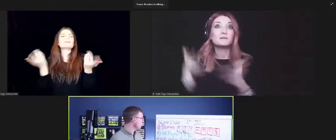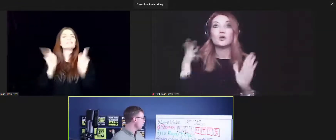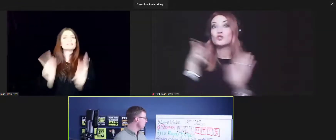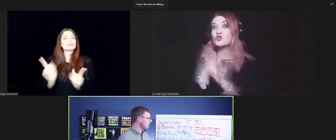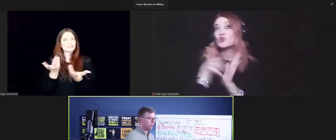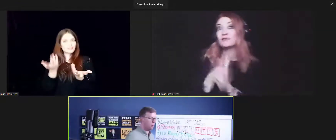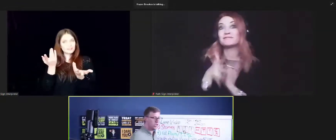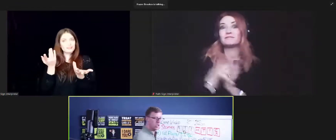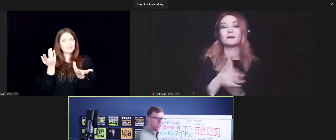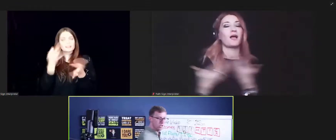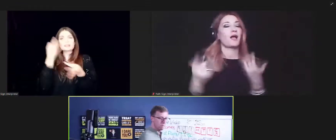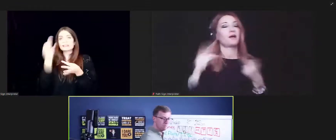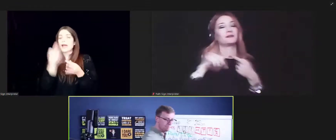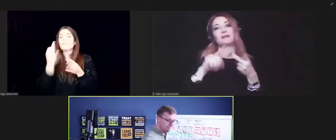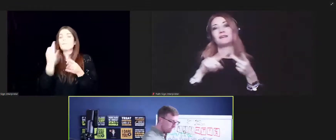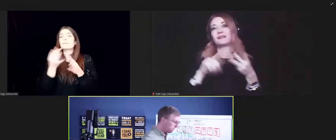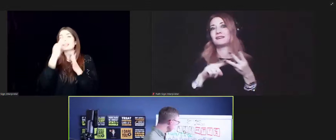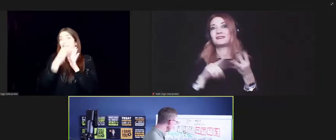follow these processes,